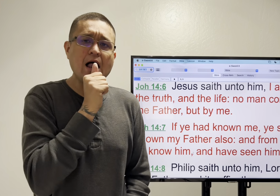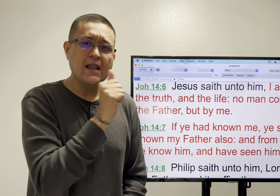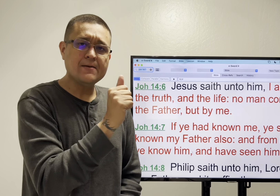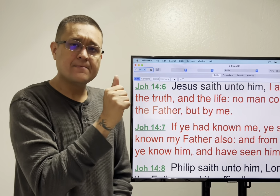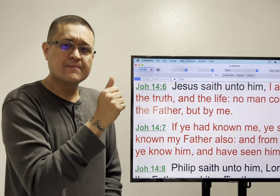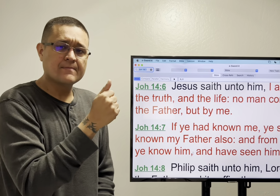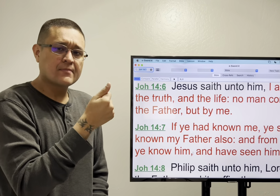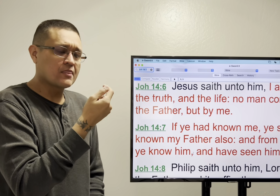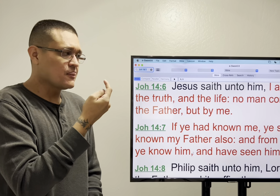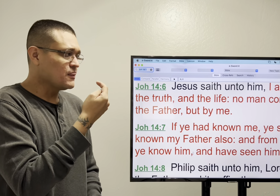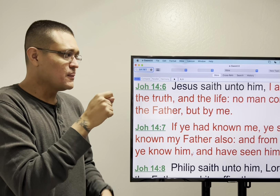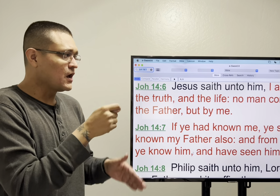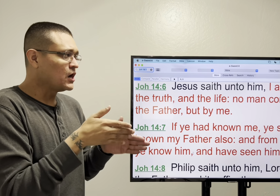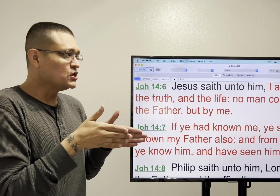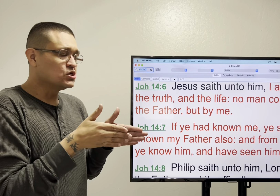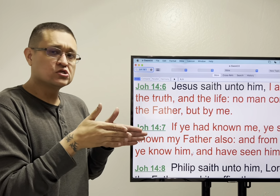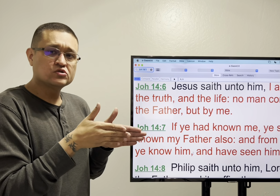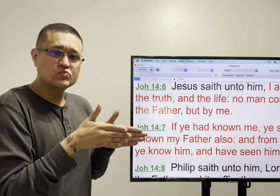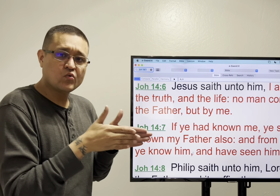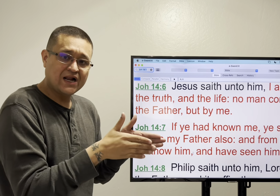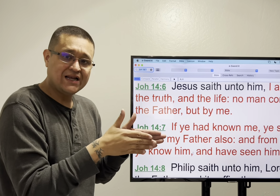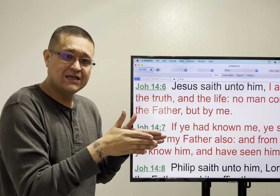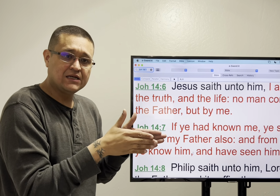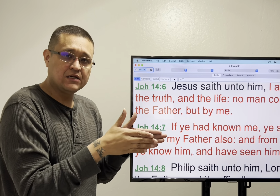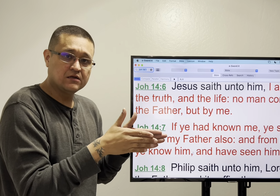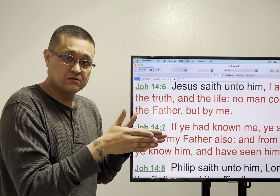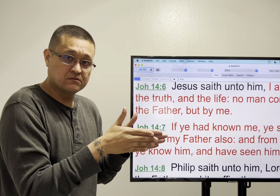I am the way,